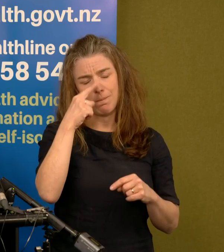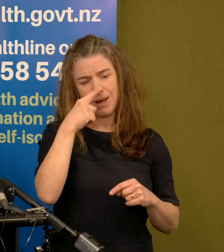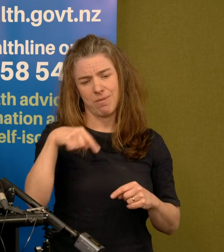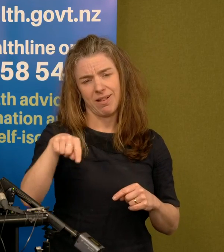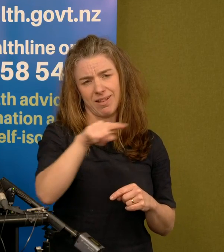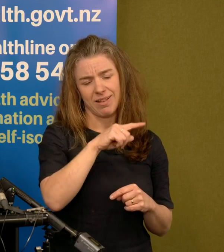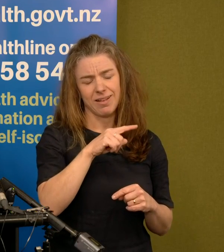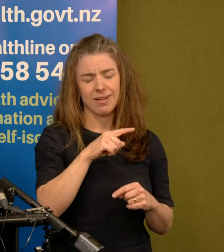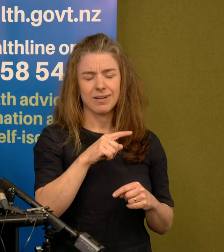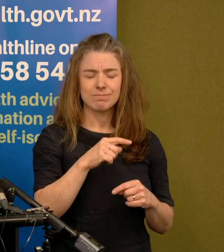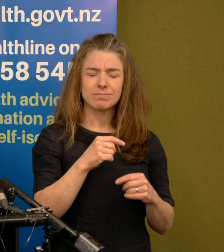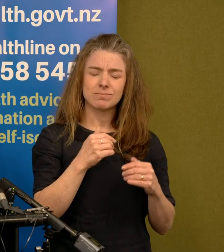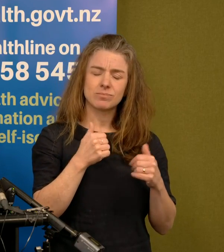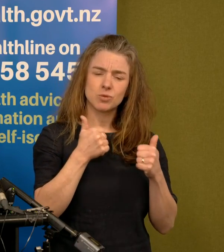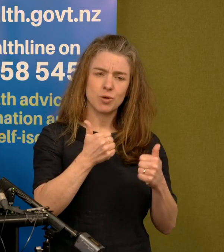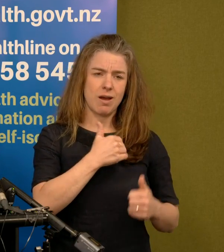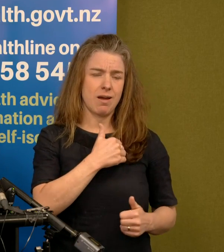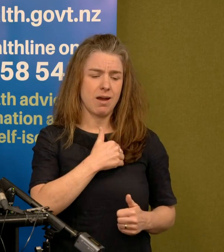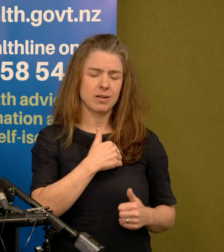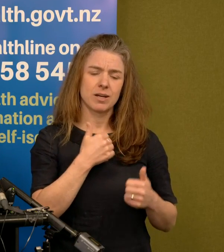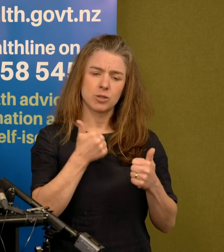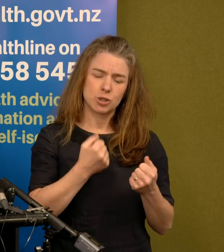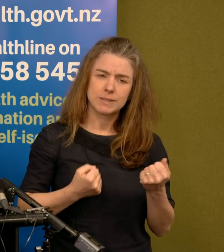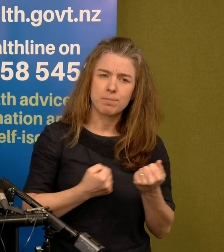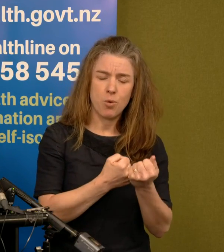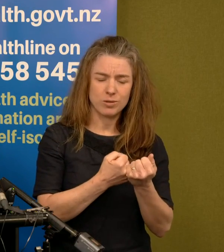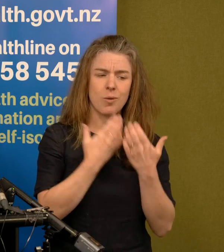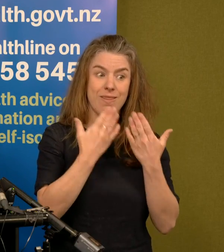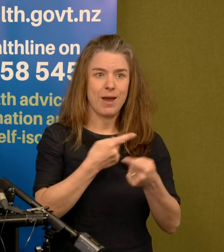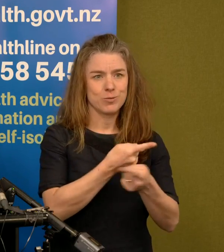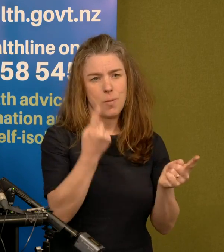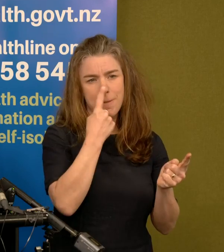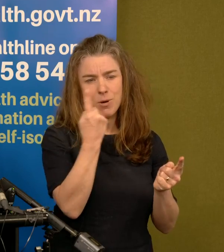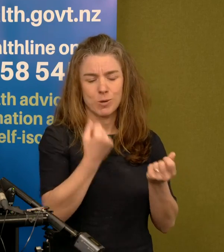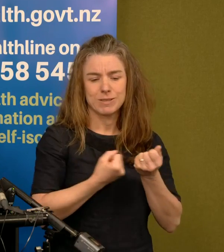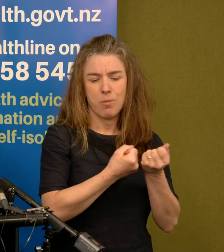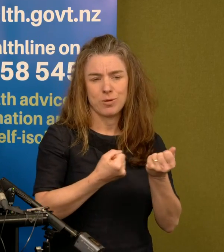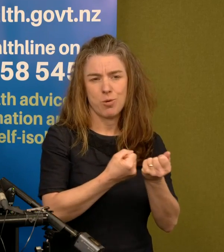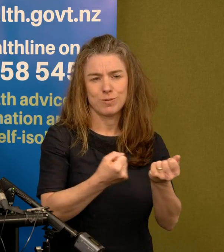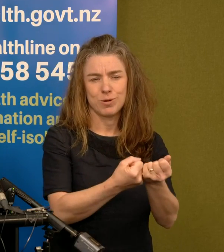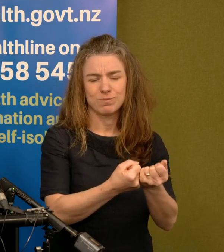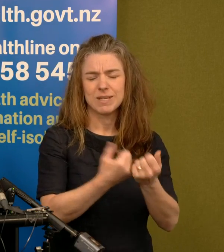are not only reasonable but highly supportive, and I want to acknowledge them as well. But we don't want to be